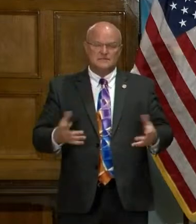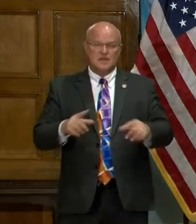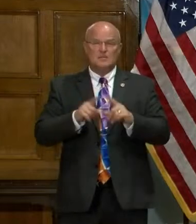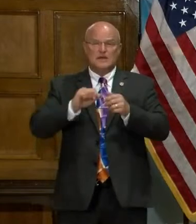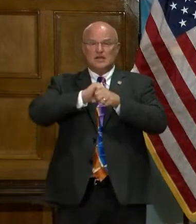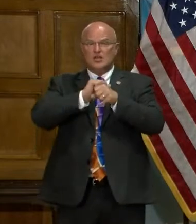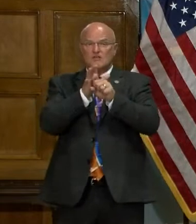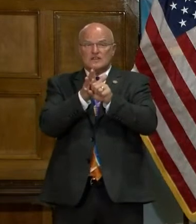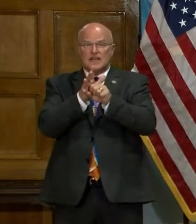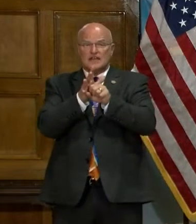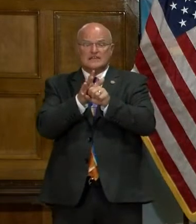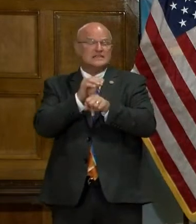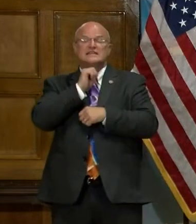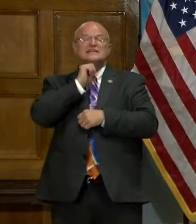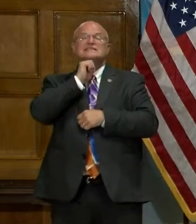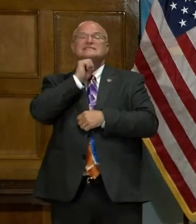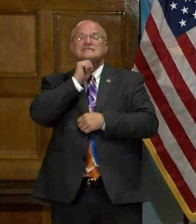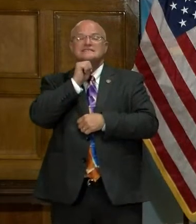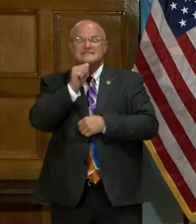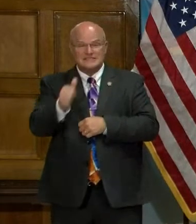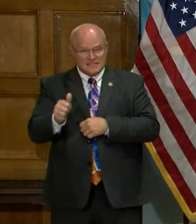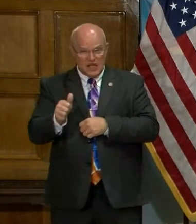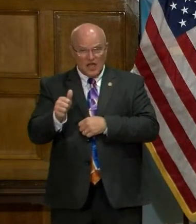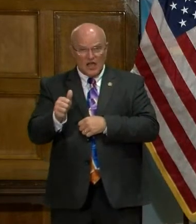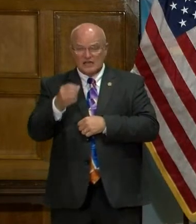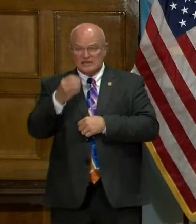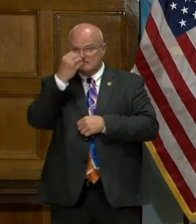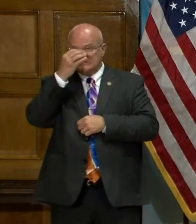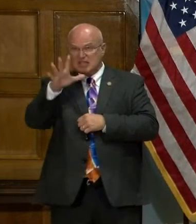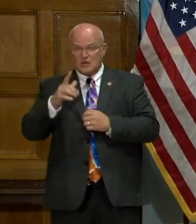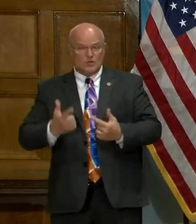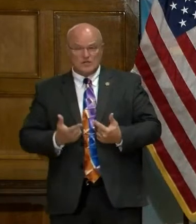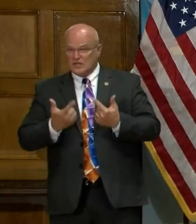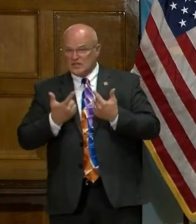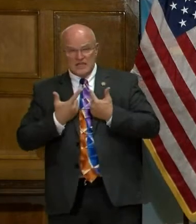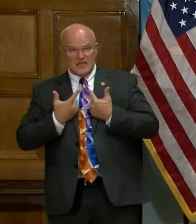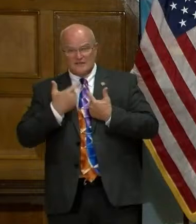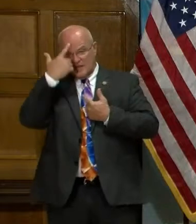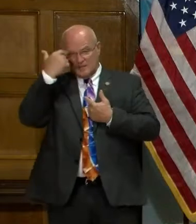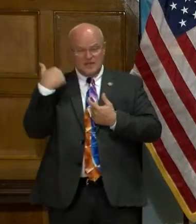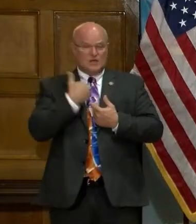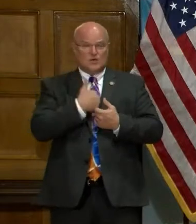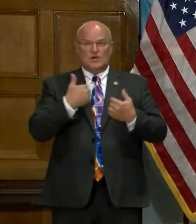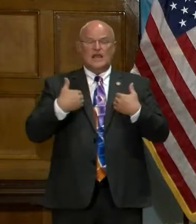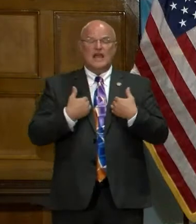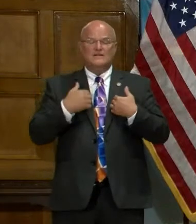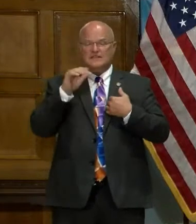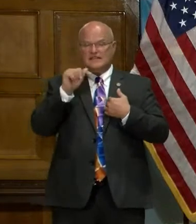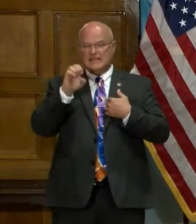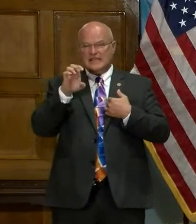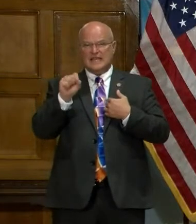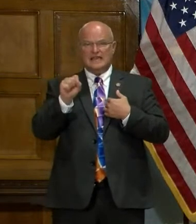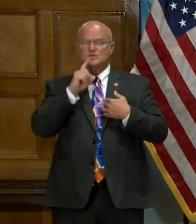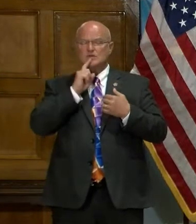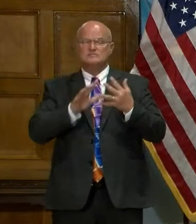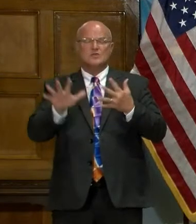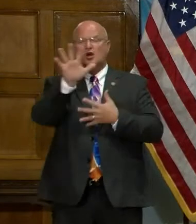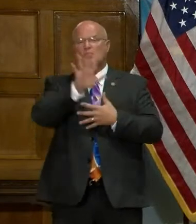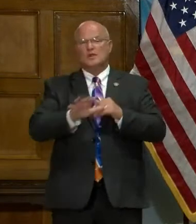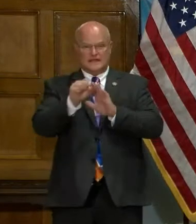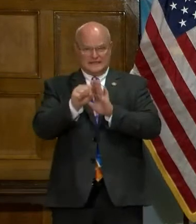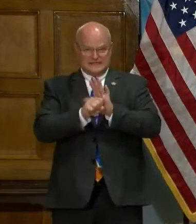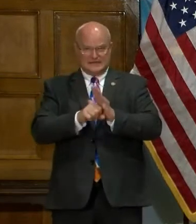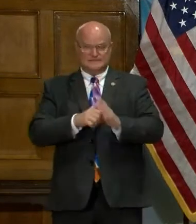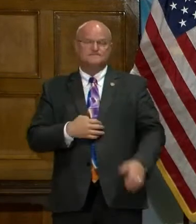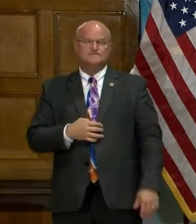But COVID-19 doesn't really care where you are in the state, because we're having cases really throughout the state.